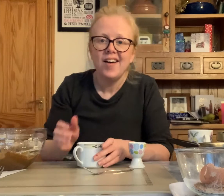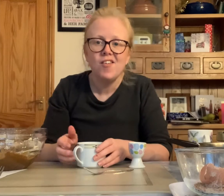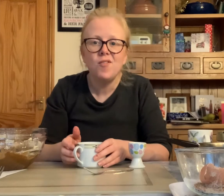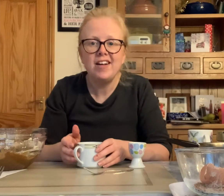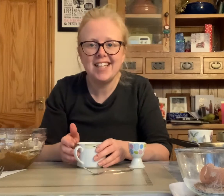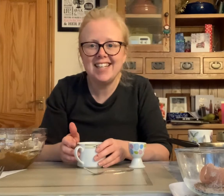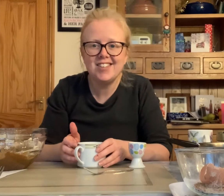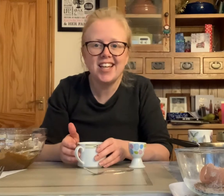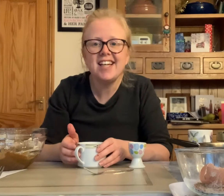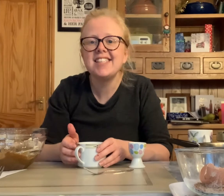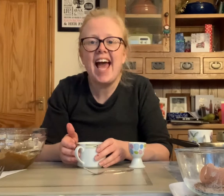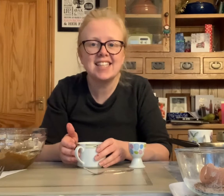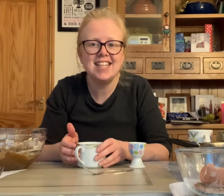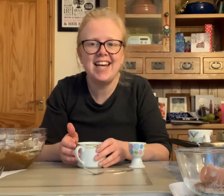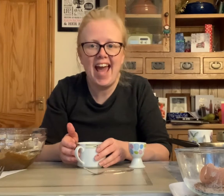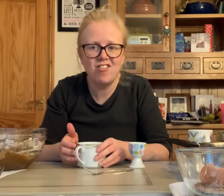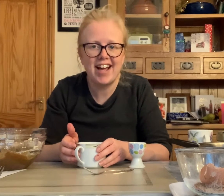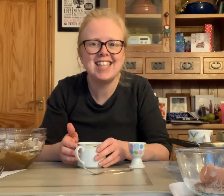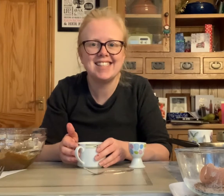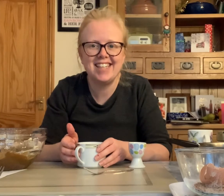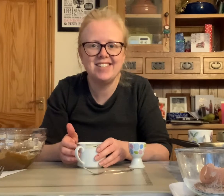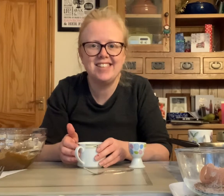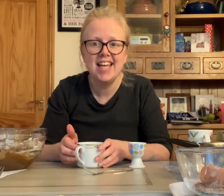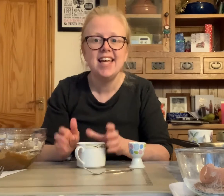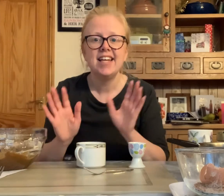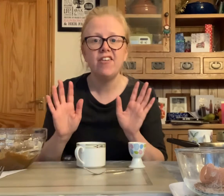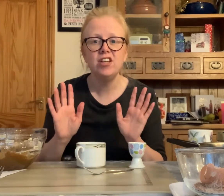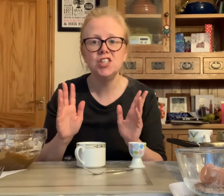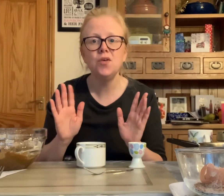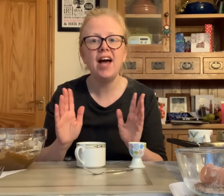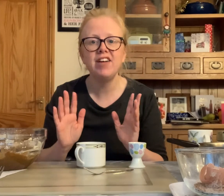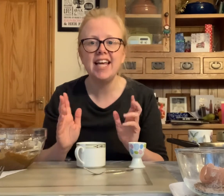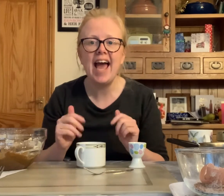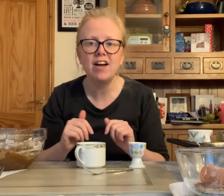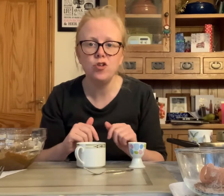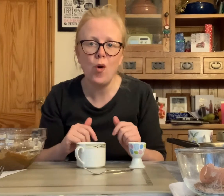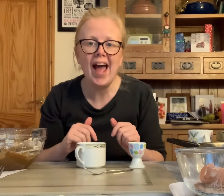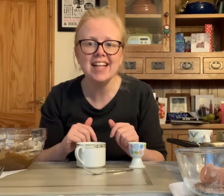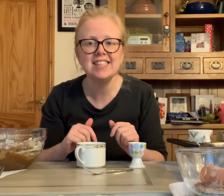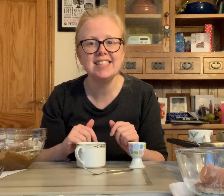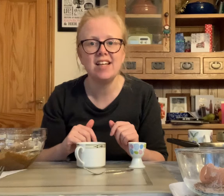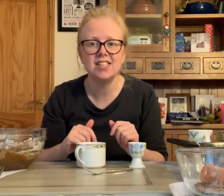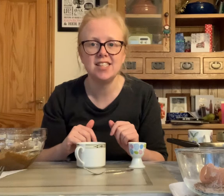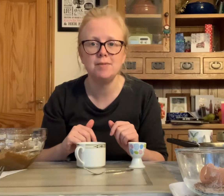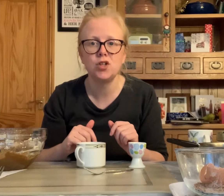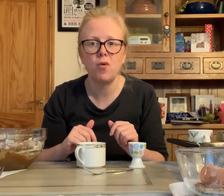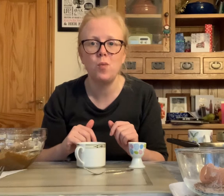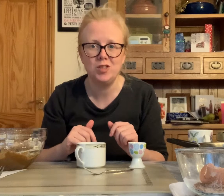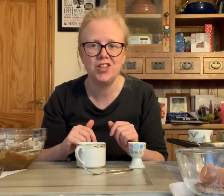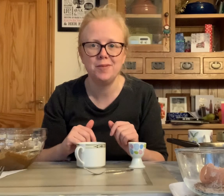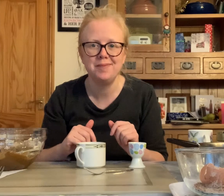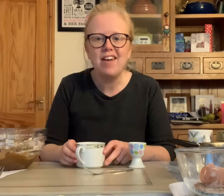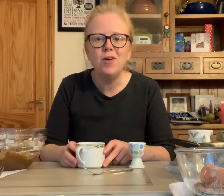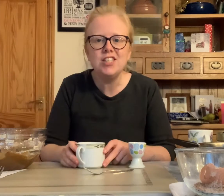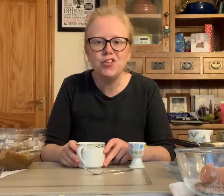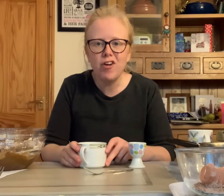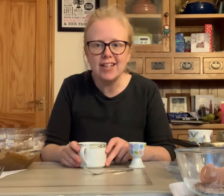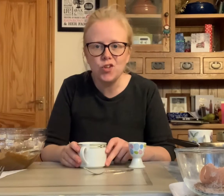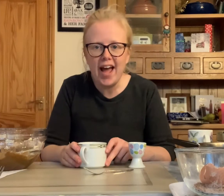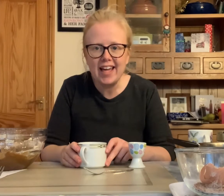Well done, little cooks, excellent egg cracking skills. Now if you do have any egg on your hands, now's the time to go and wash them. Once you've cracked your egg into